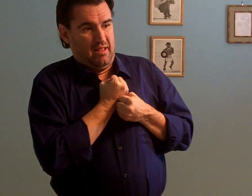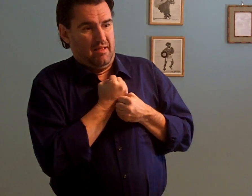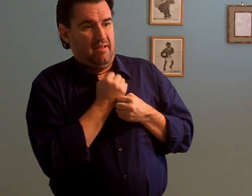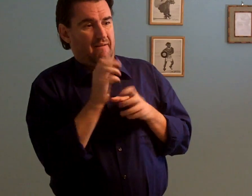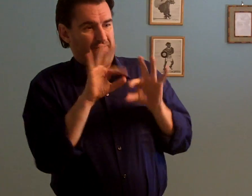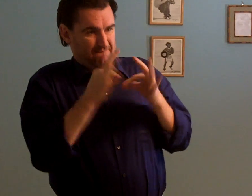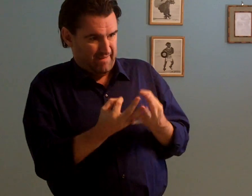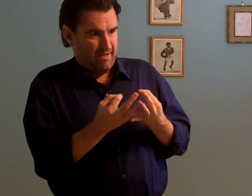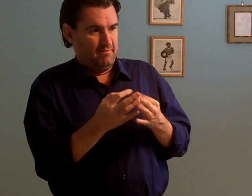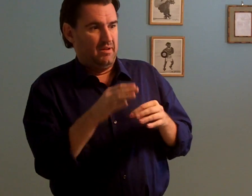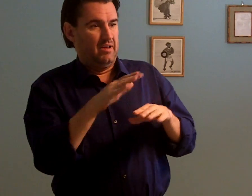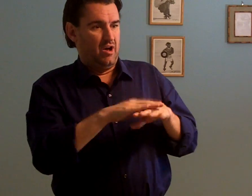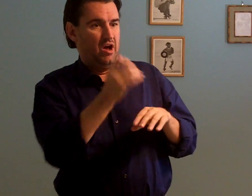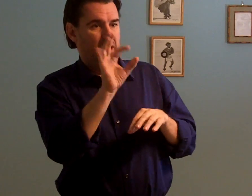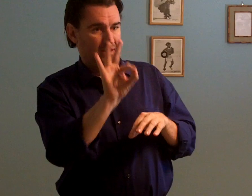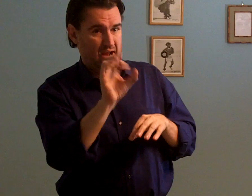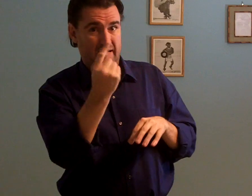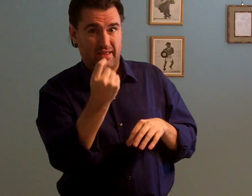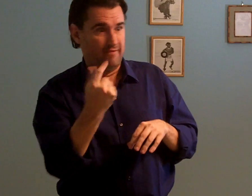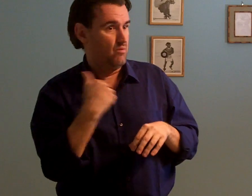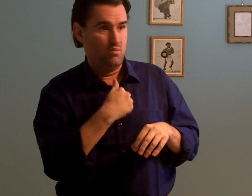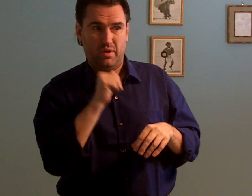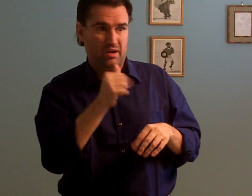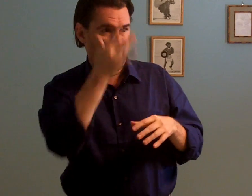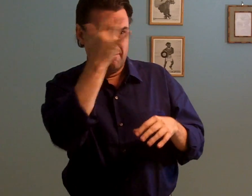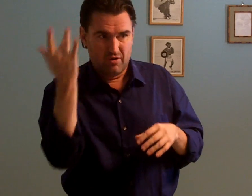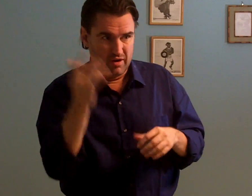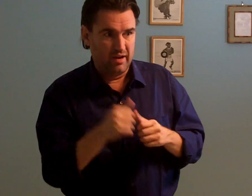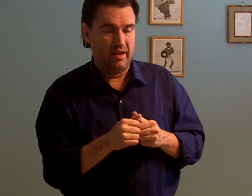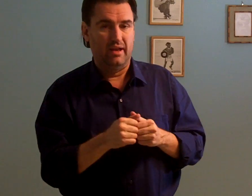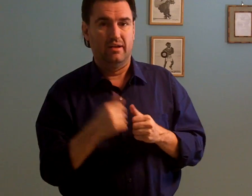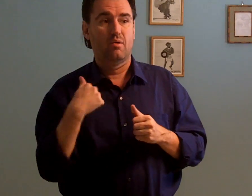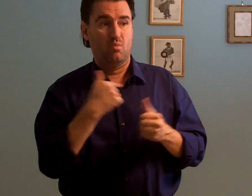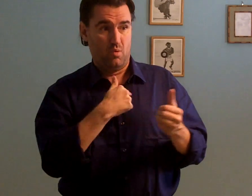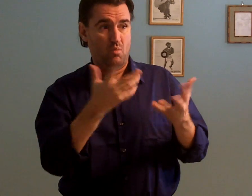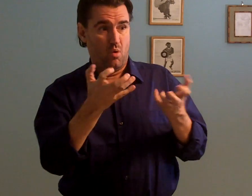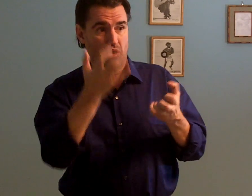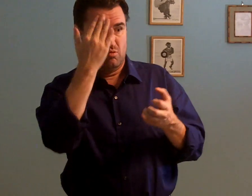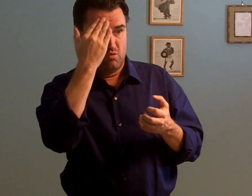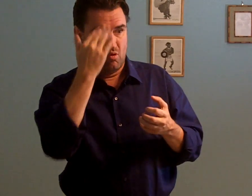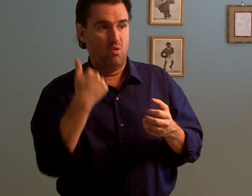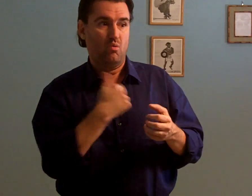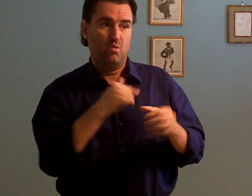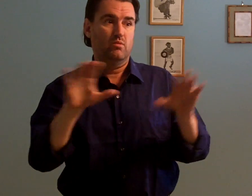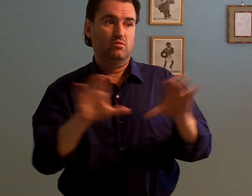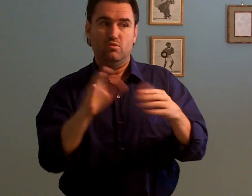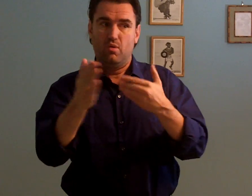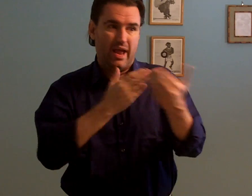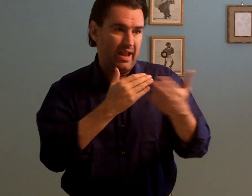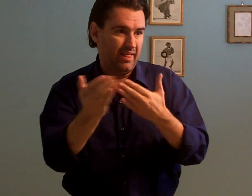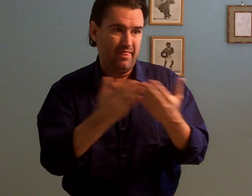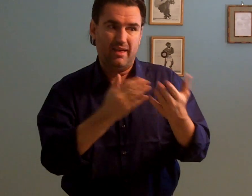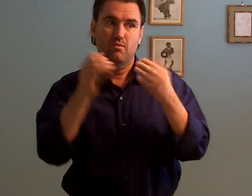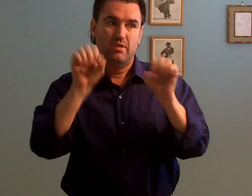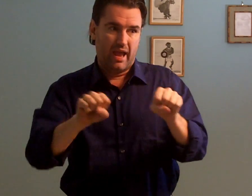wavered in our commitment to see that we do whatever it takes to prevent another attack on our shores. And